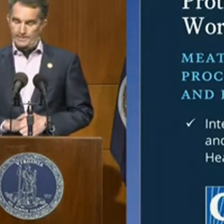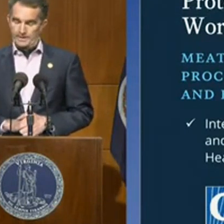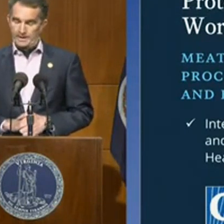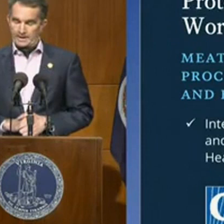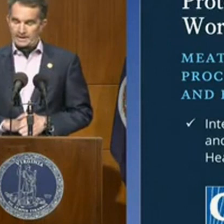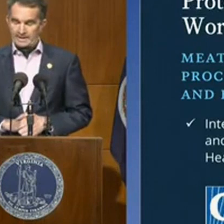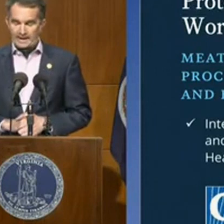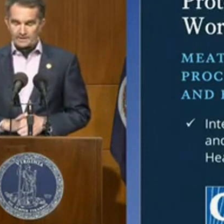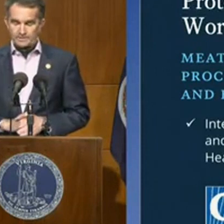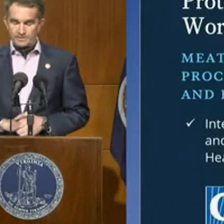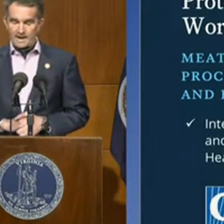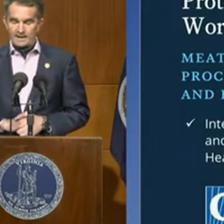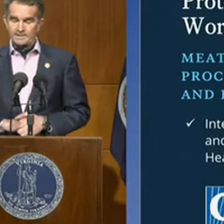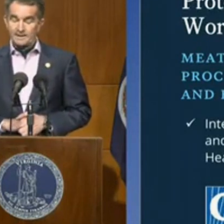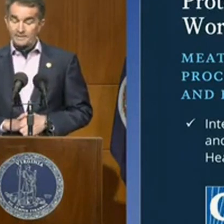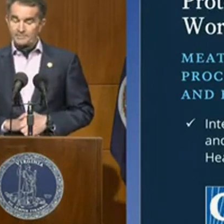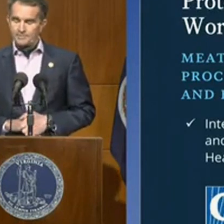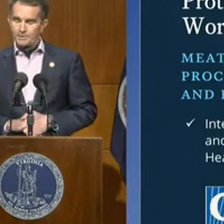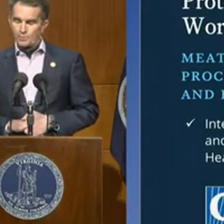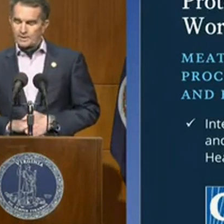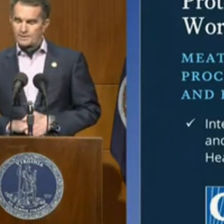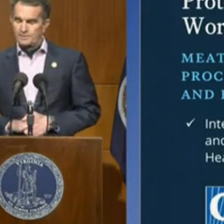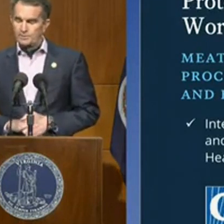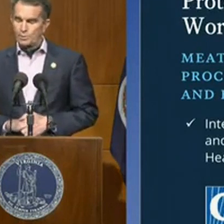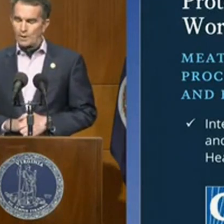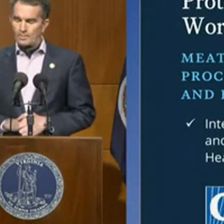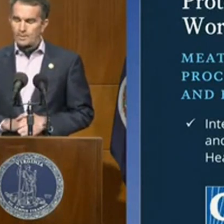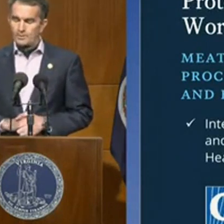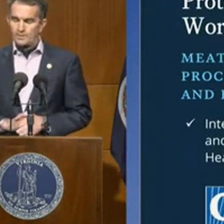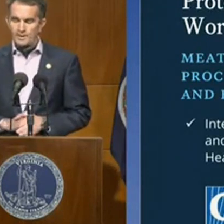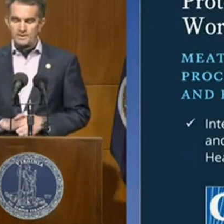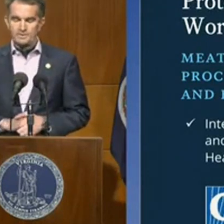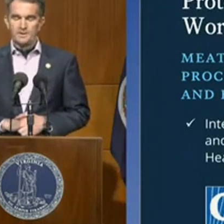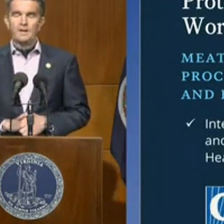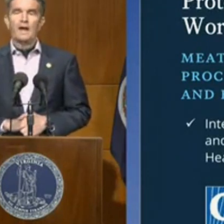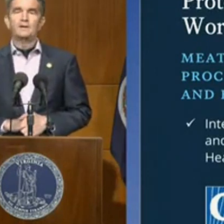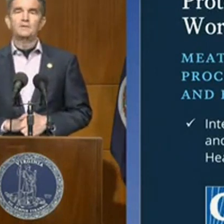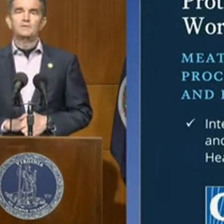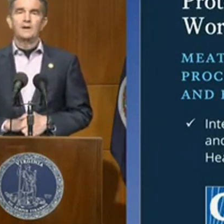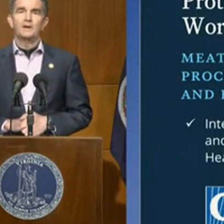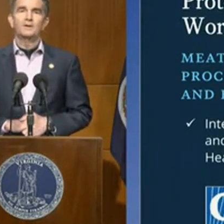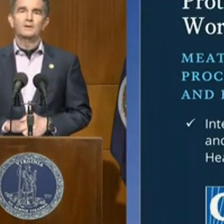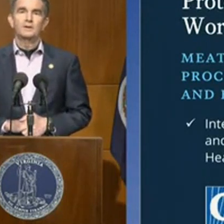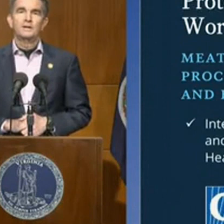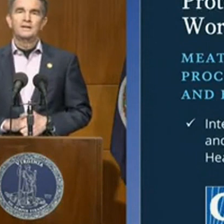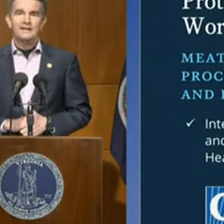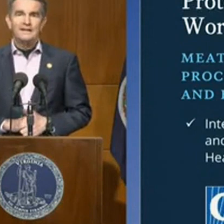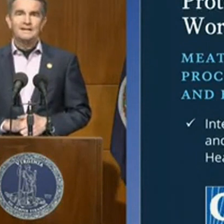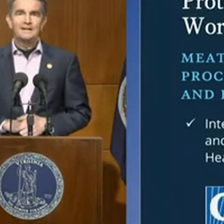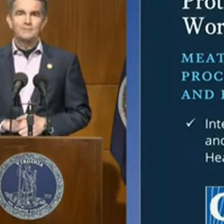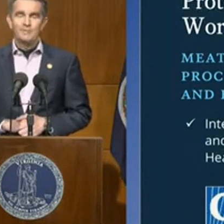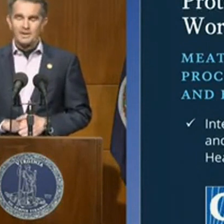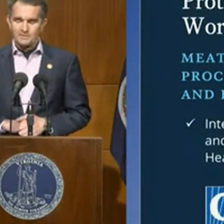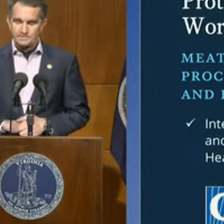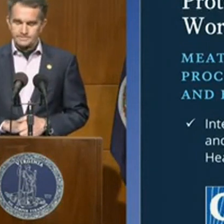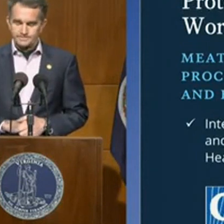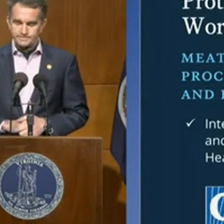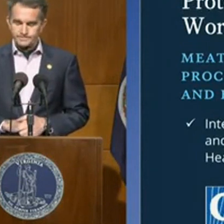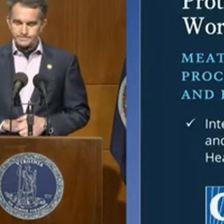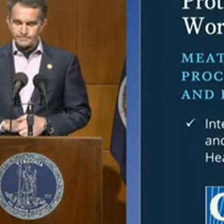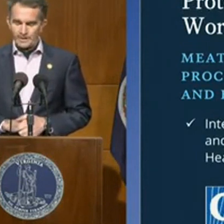shore, and I'd like to thank them for their willingness to cooperate with us and to share needed